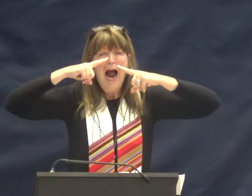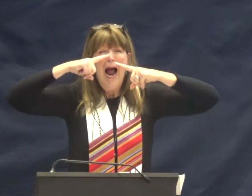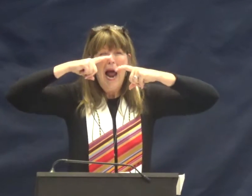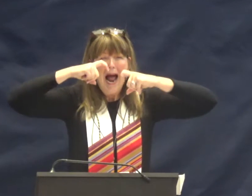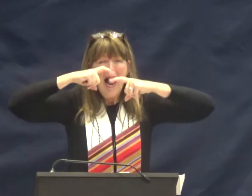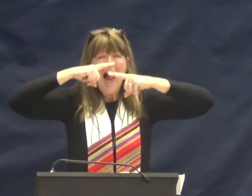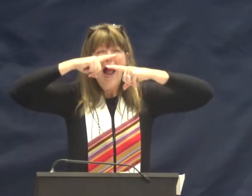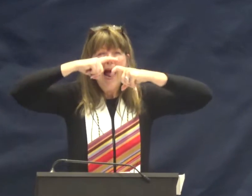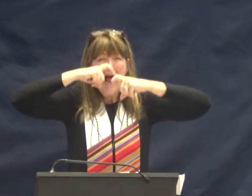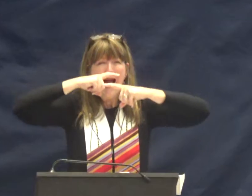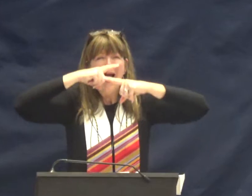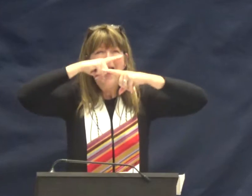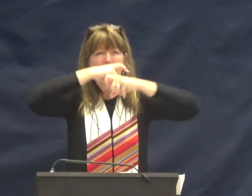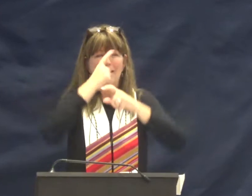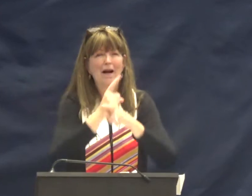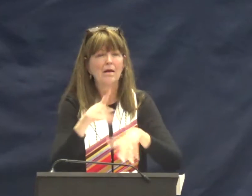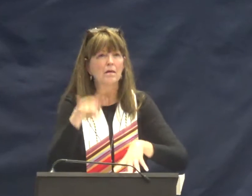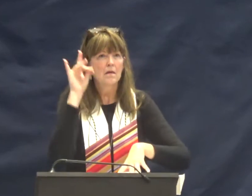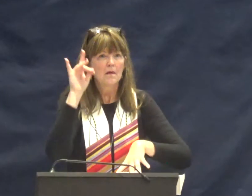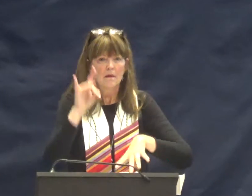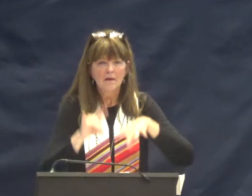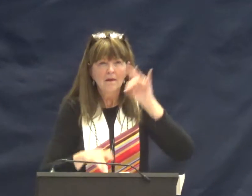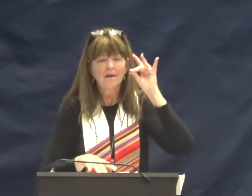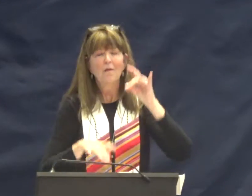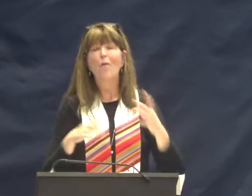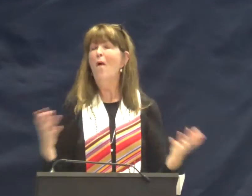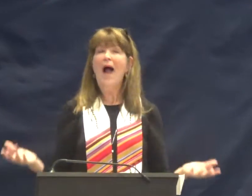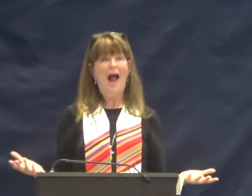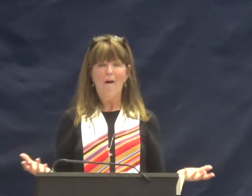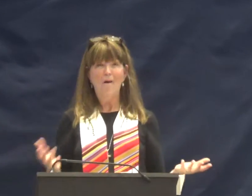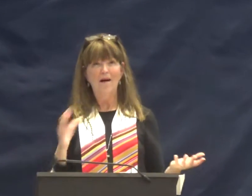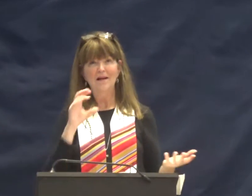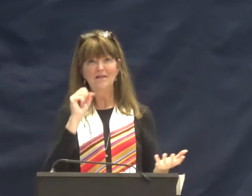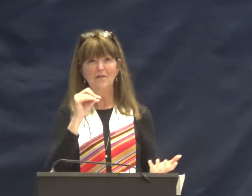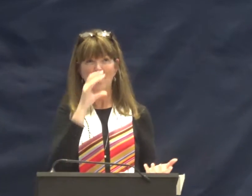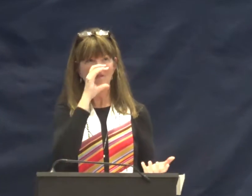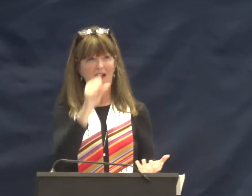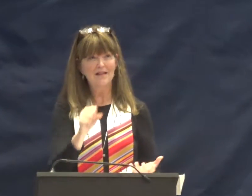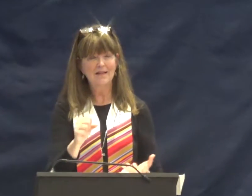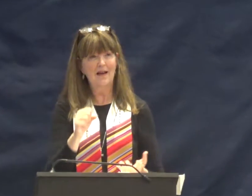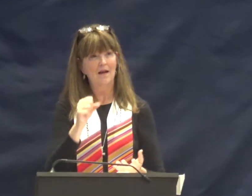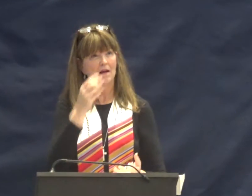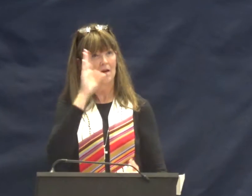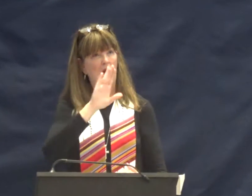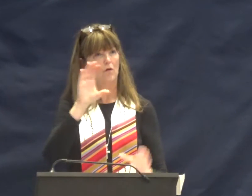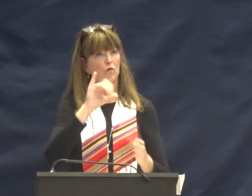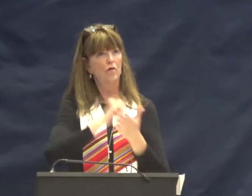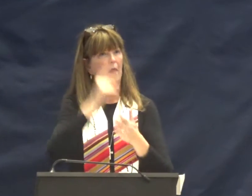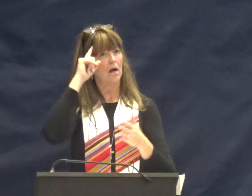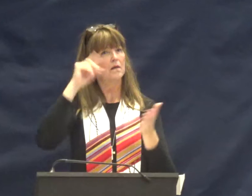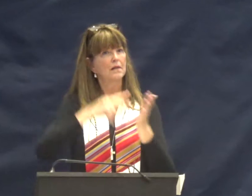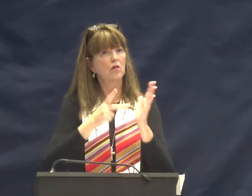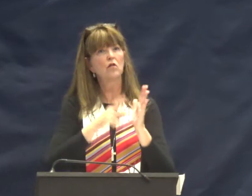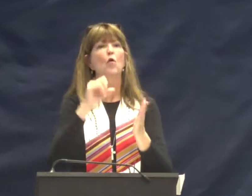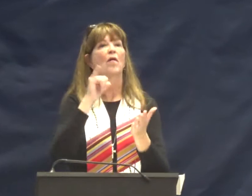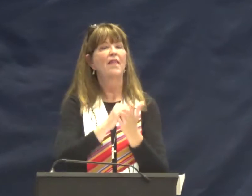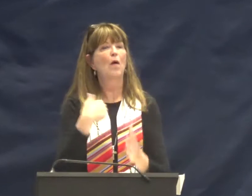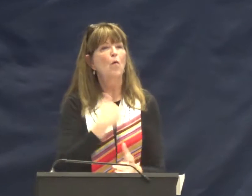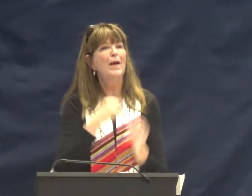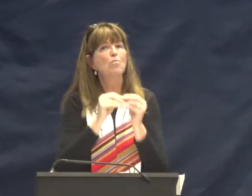know that there is no separation really between church and science, because we are so complexly made. And the more science